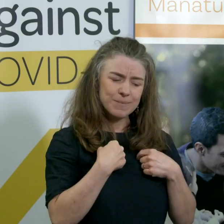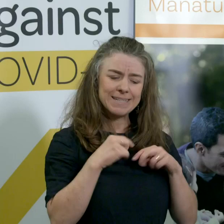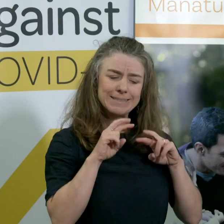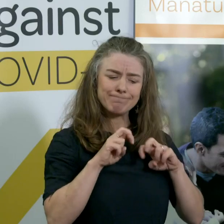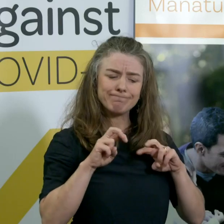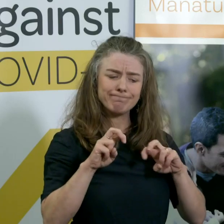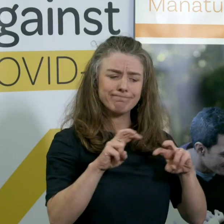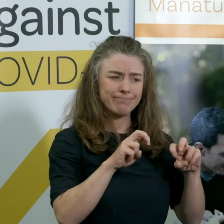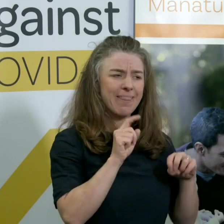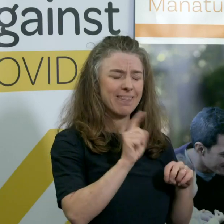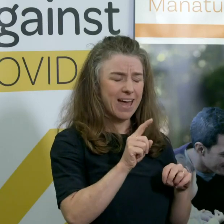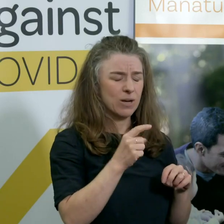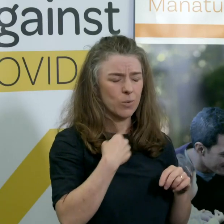carefully.